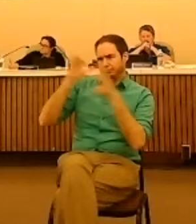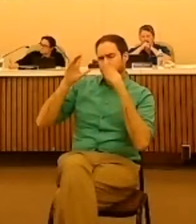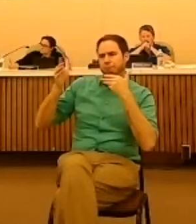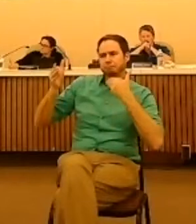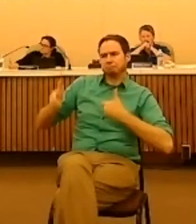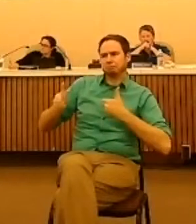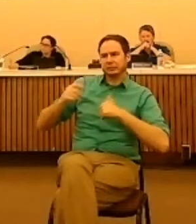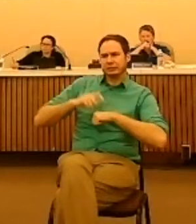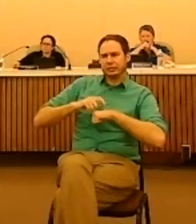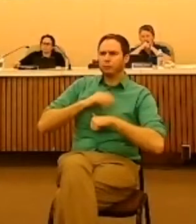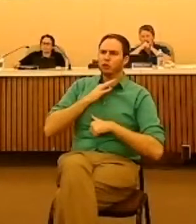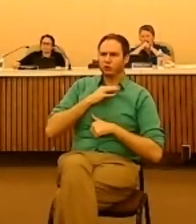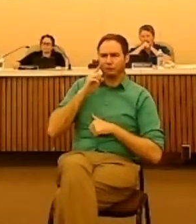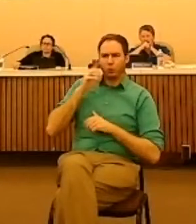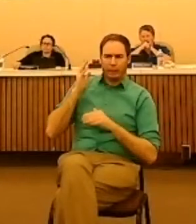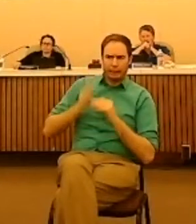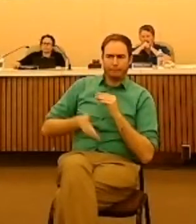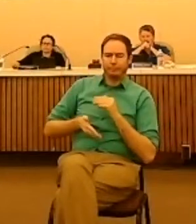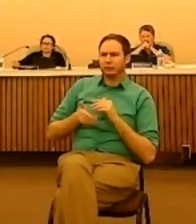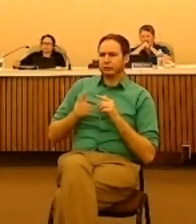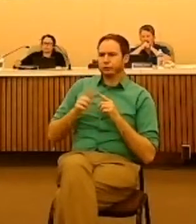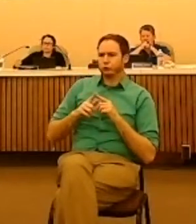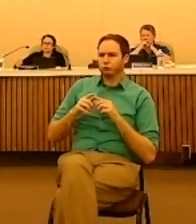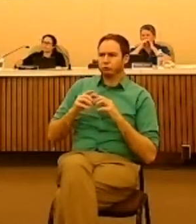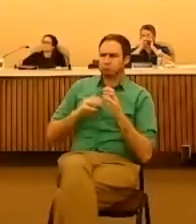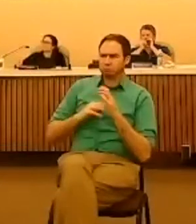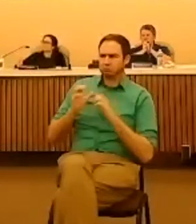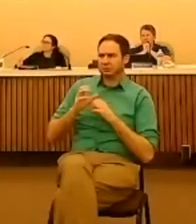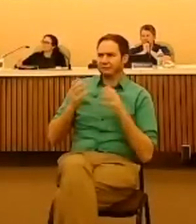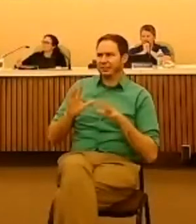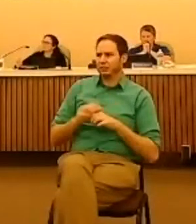at completing this?